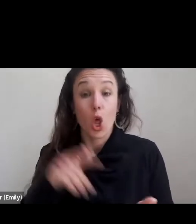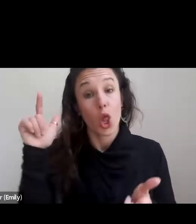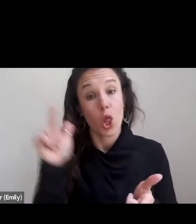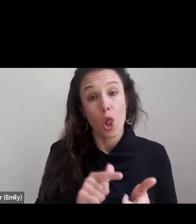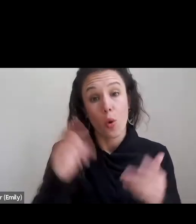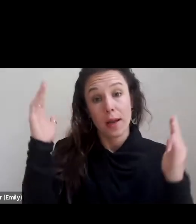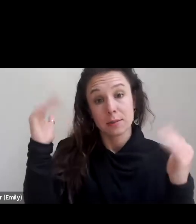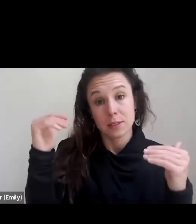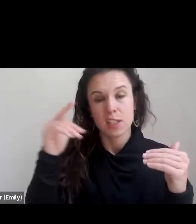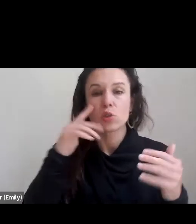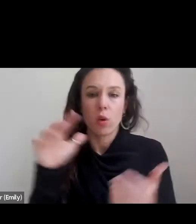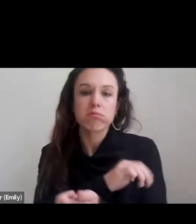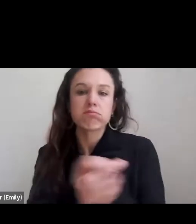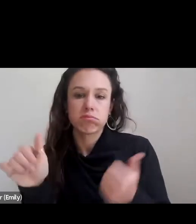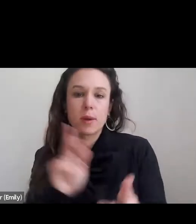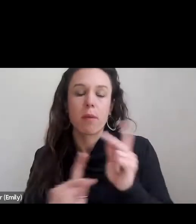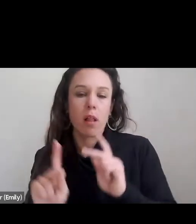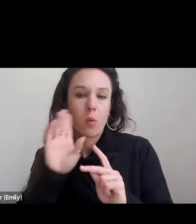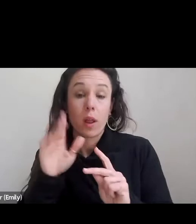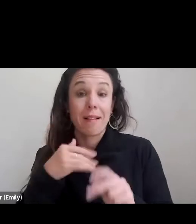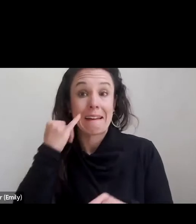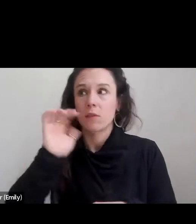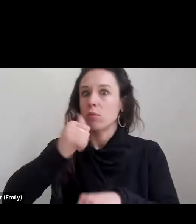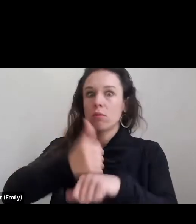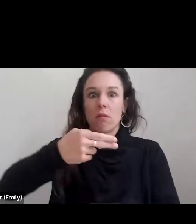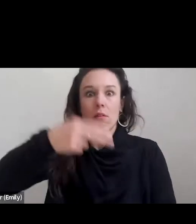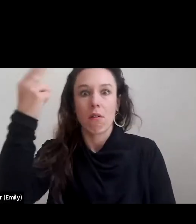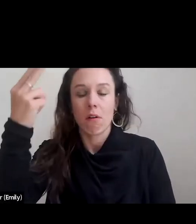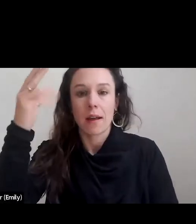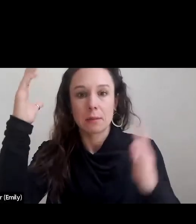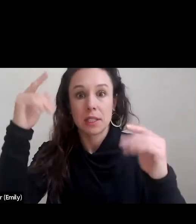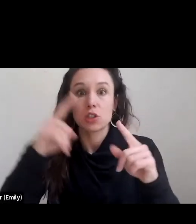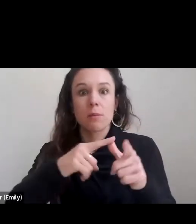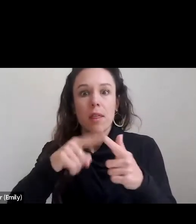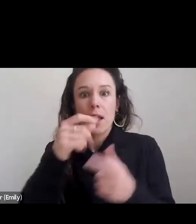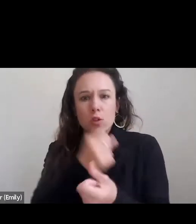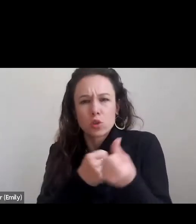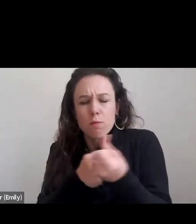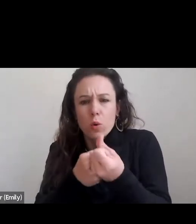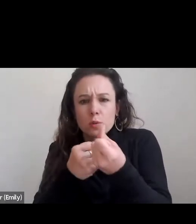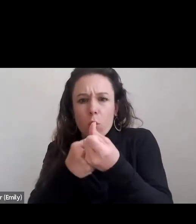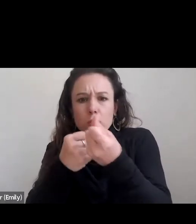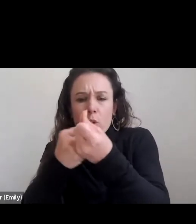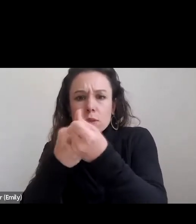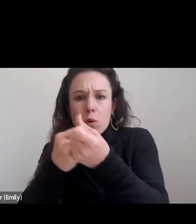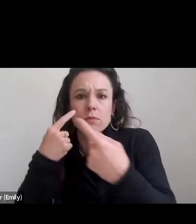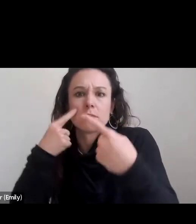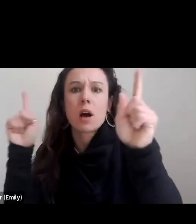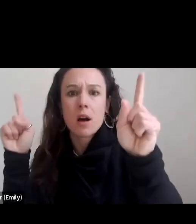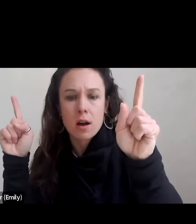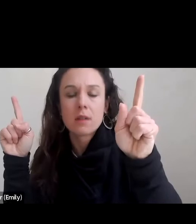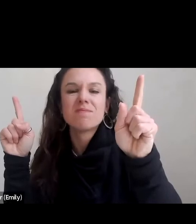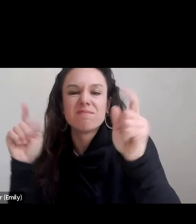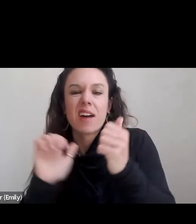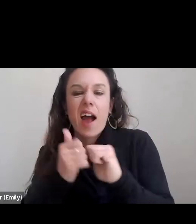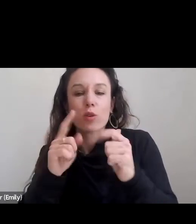damage people. Setting high expectations, supporting people to meet them is really how to